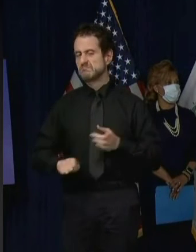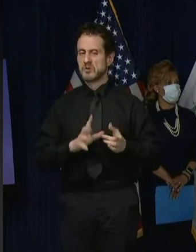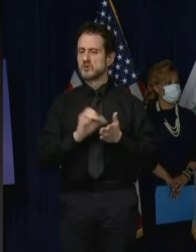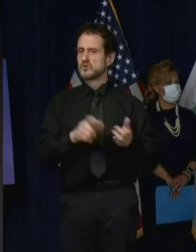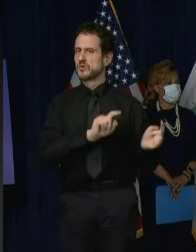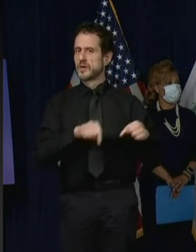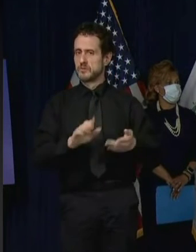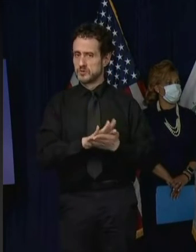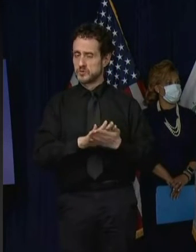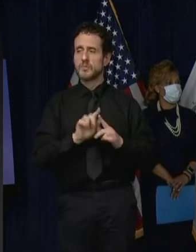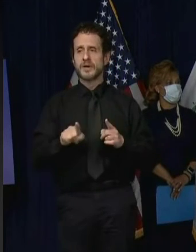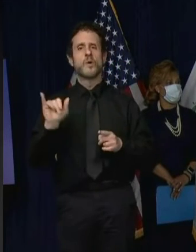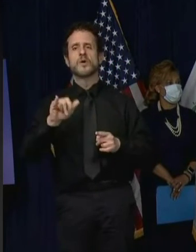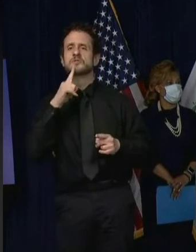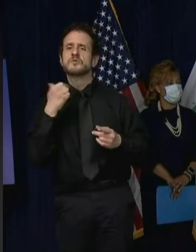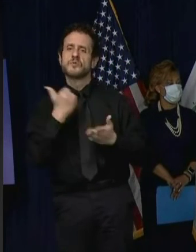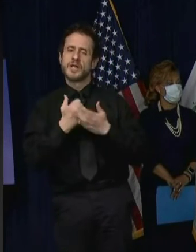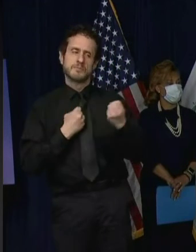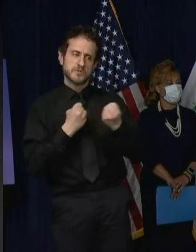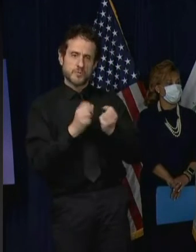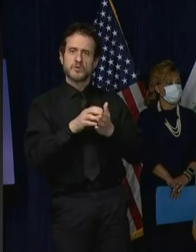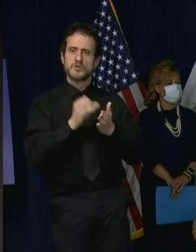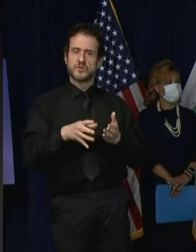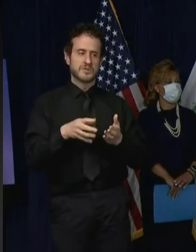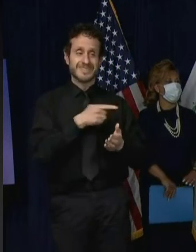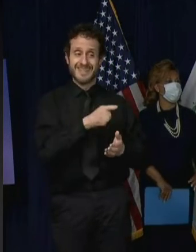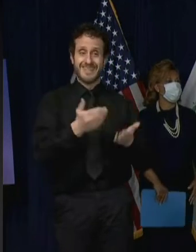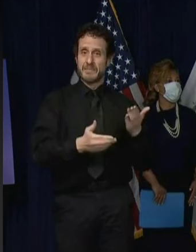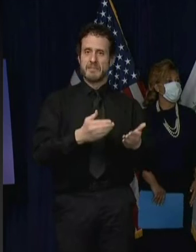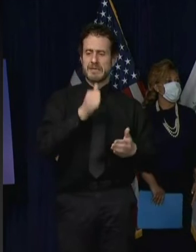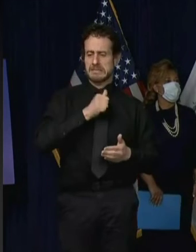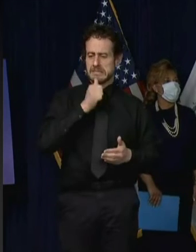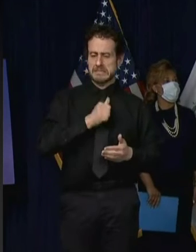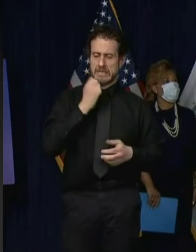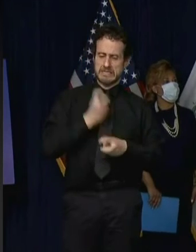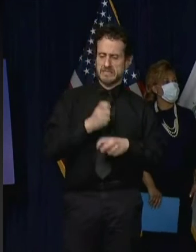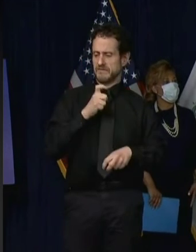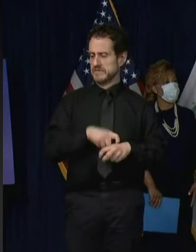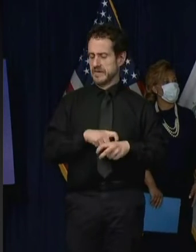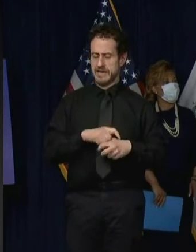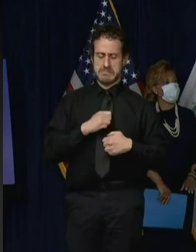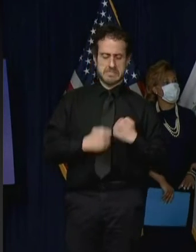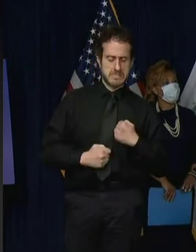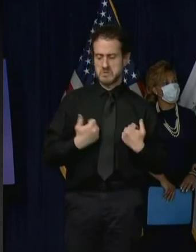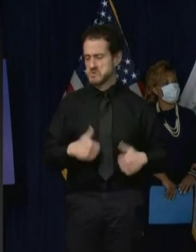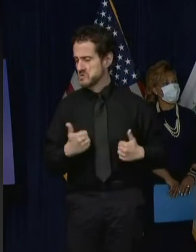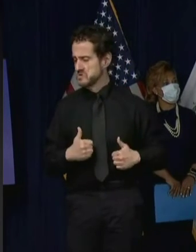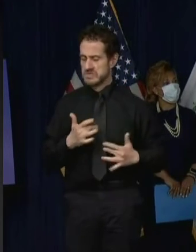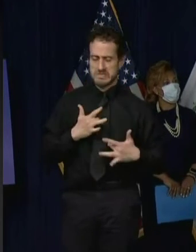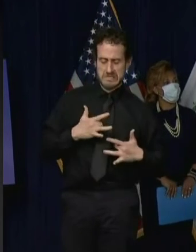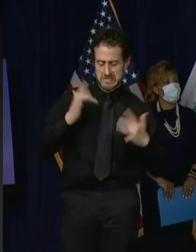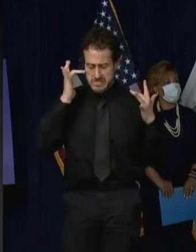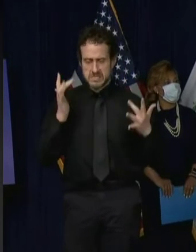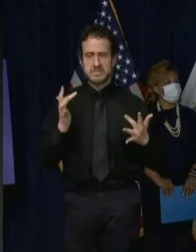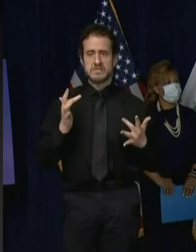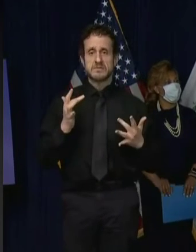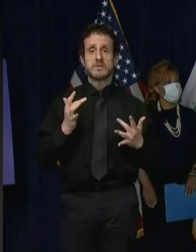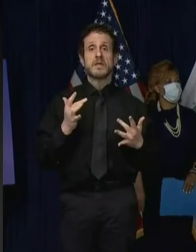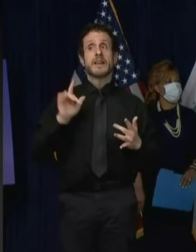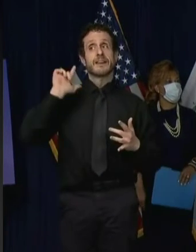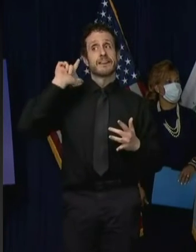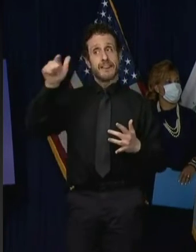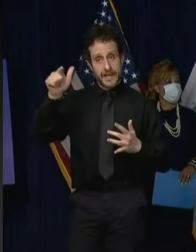this difficult time. And to begin the work of preparing our classrooms for students' eventual return, I will be signing an